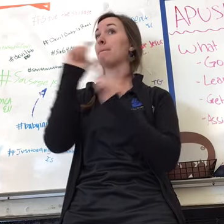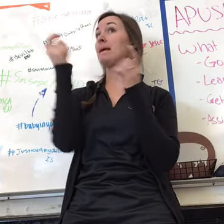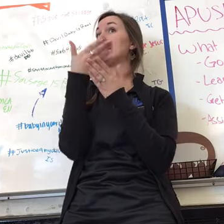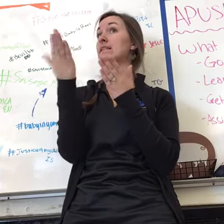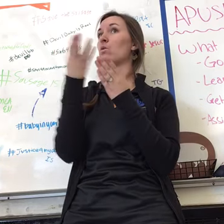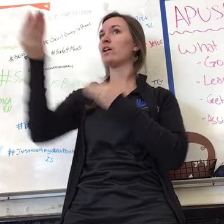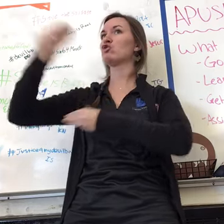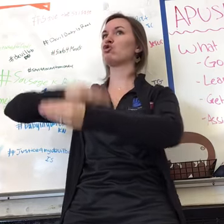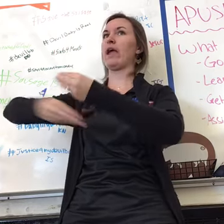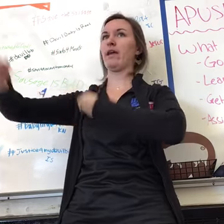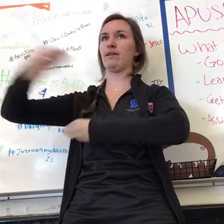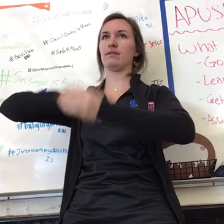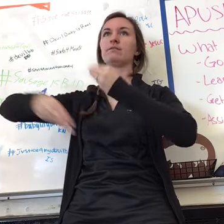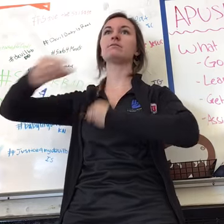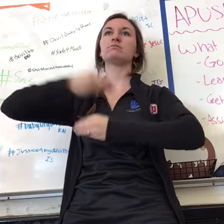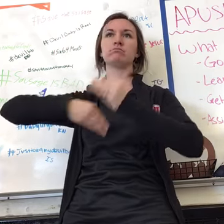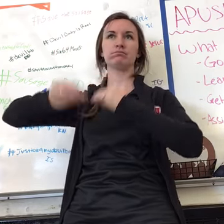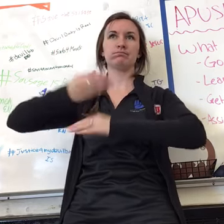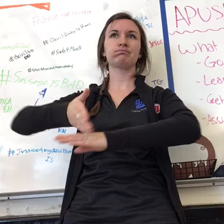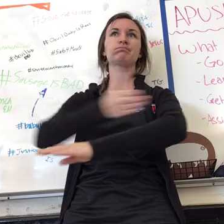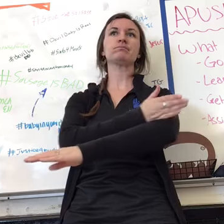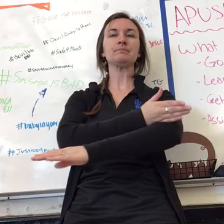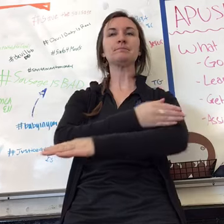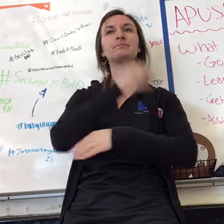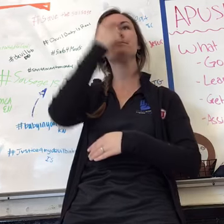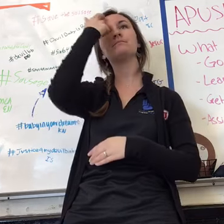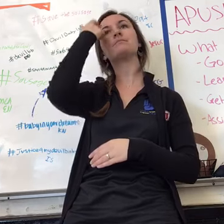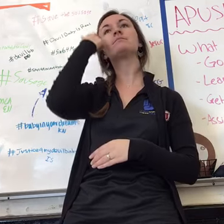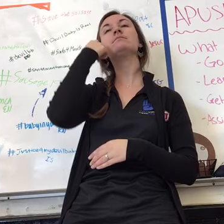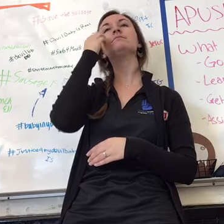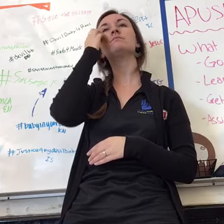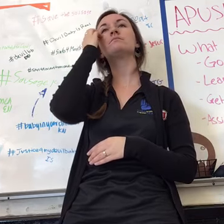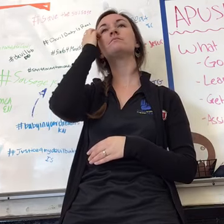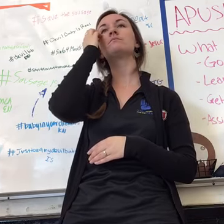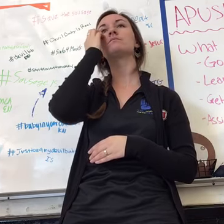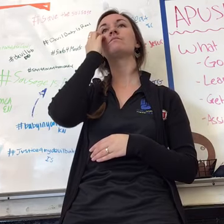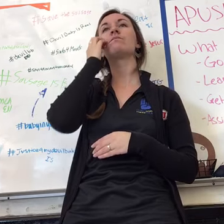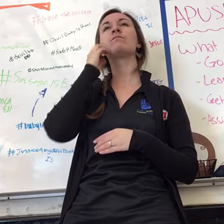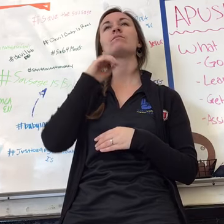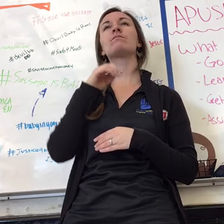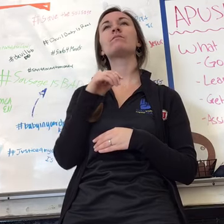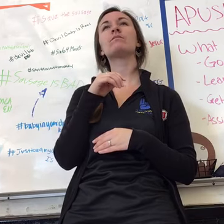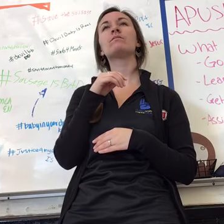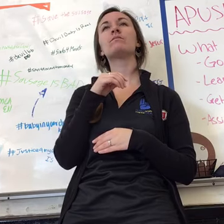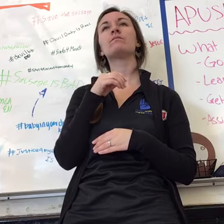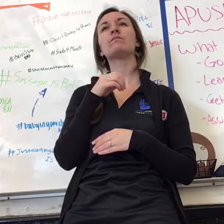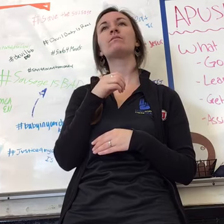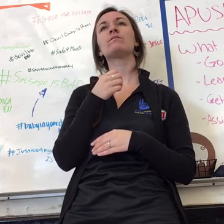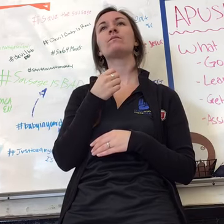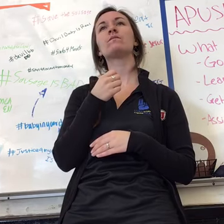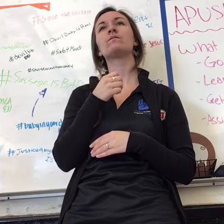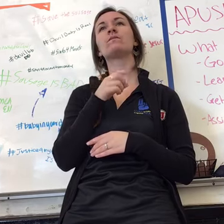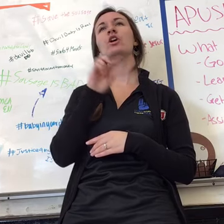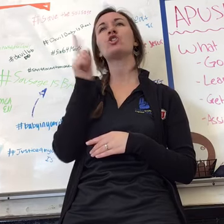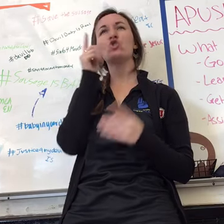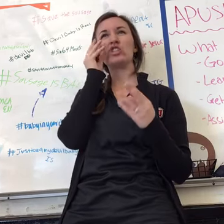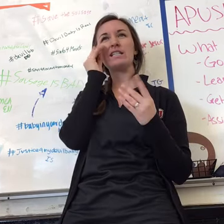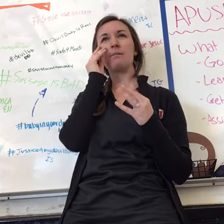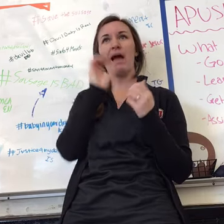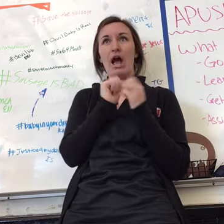trade. So really think about how the Erie Canal makes small-town farmers into big world exporters. Basically,